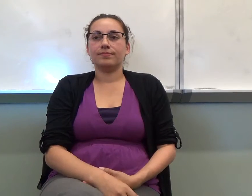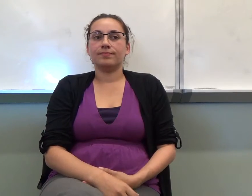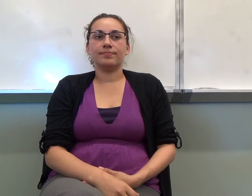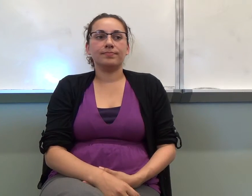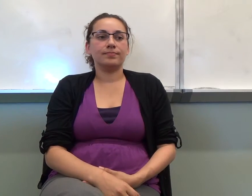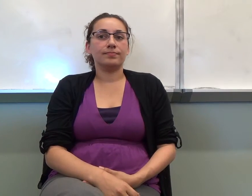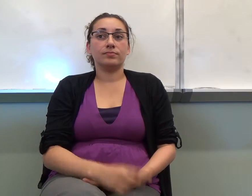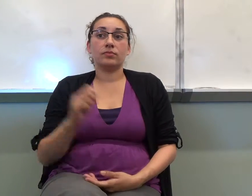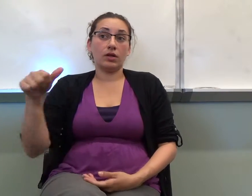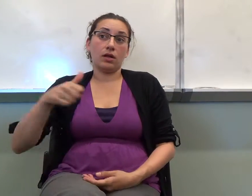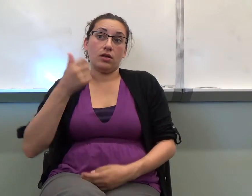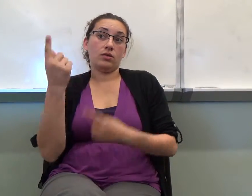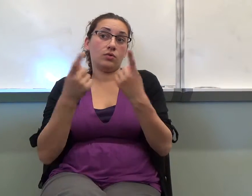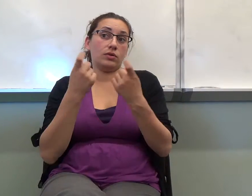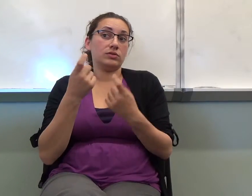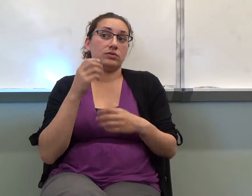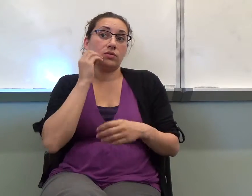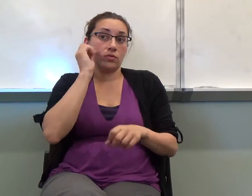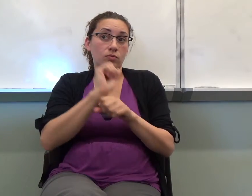Any other questions on the homework?